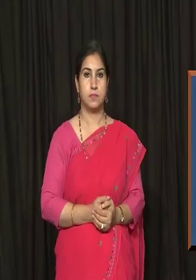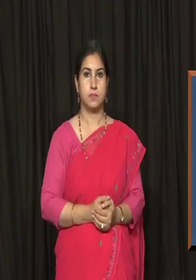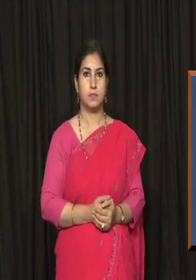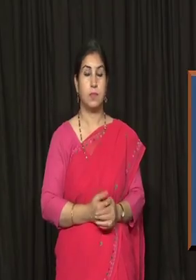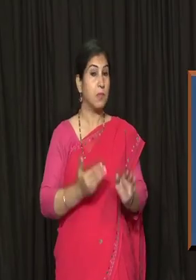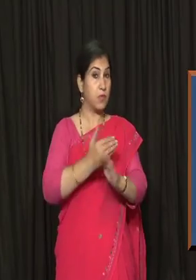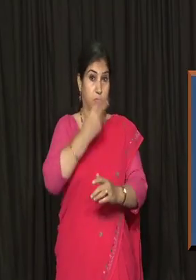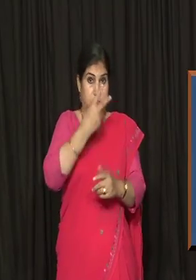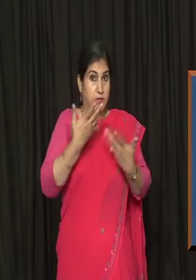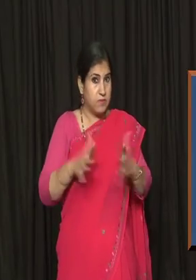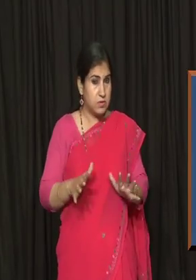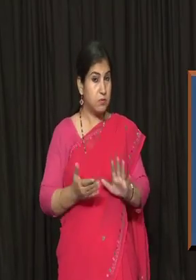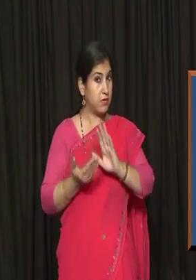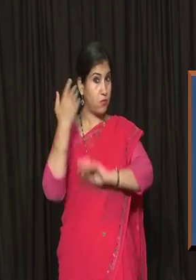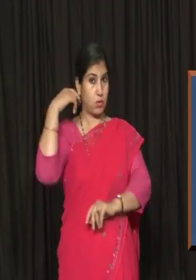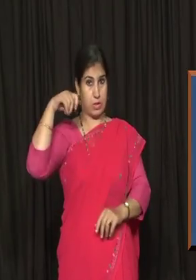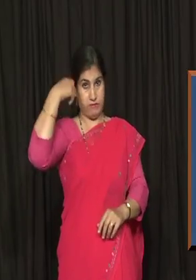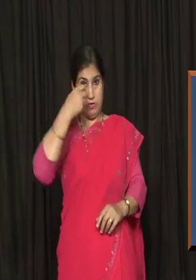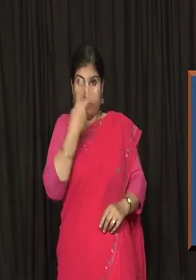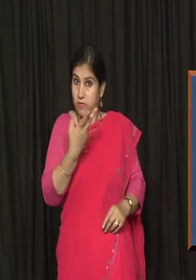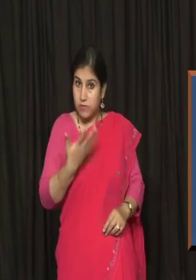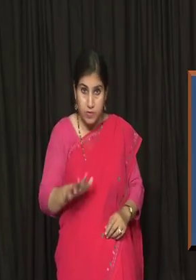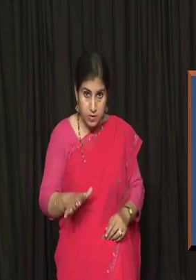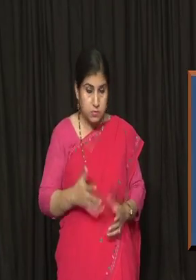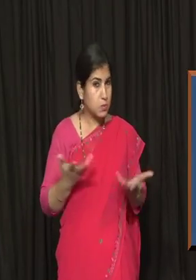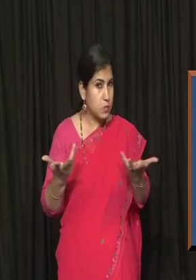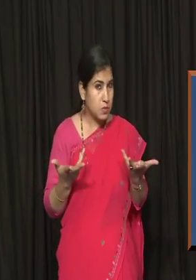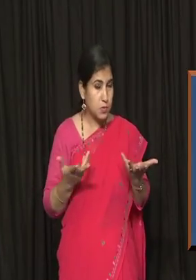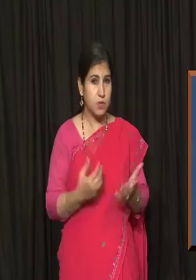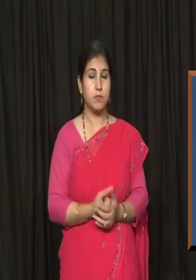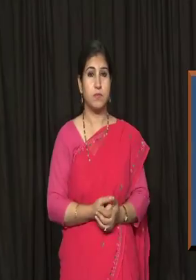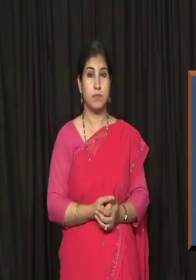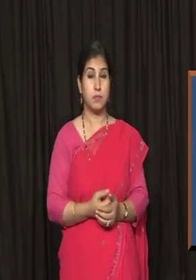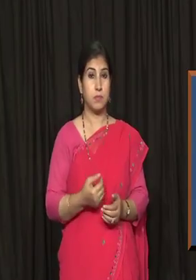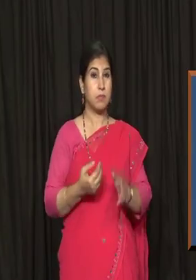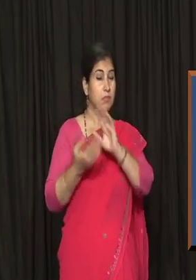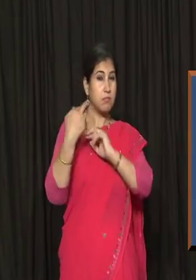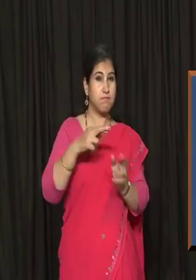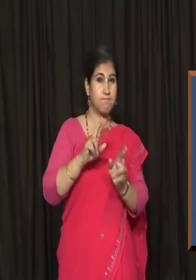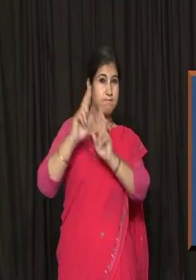We have seen in the earlier lesson that Renaissance started in